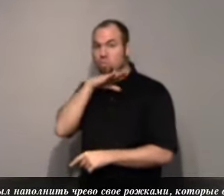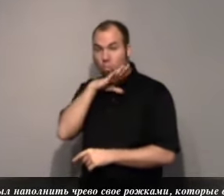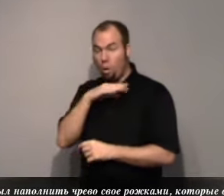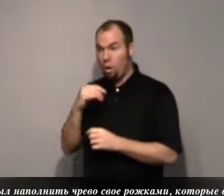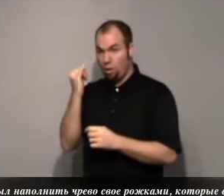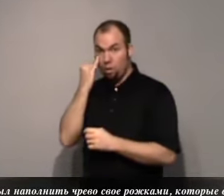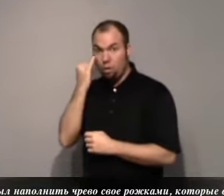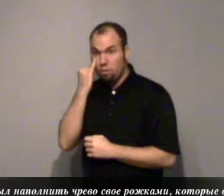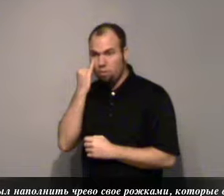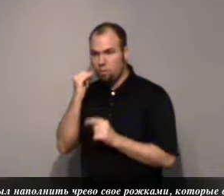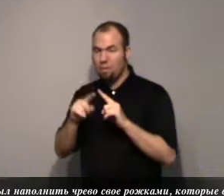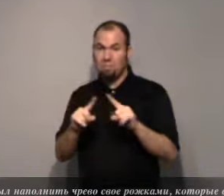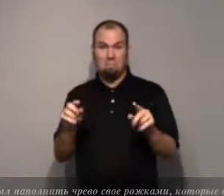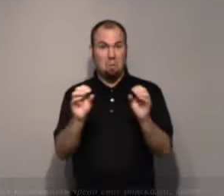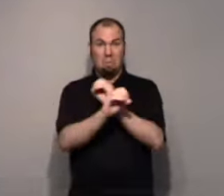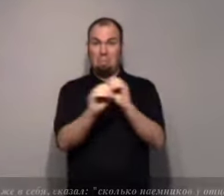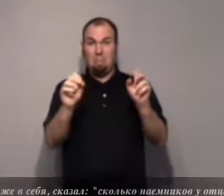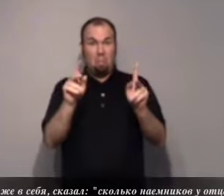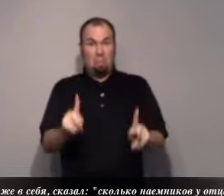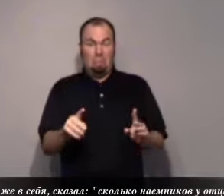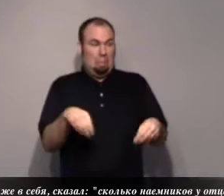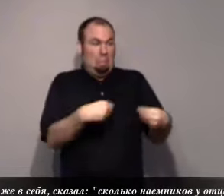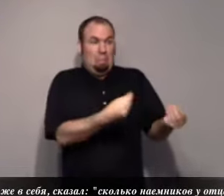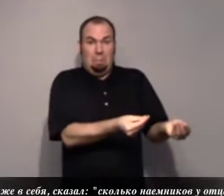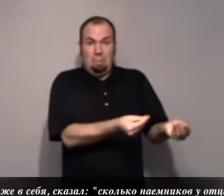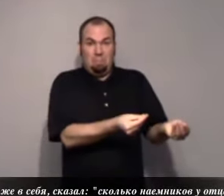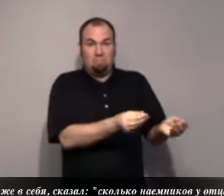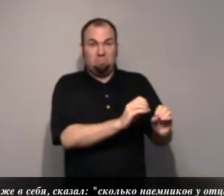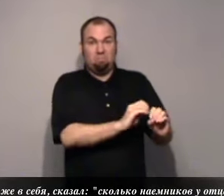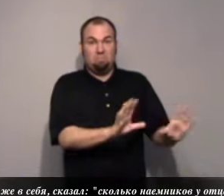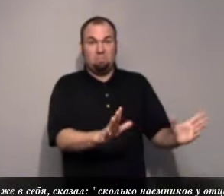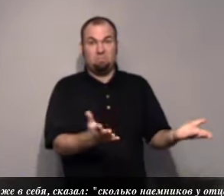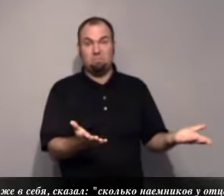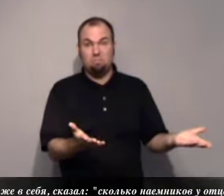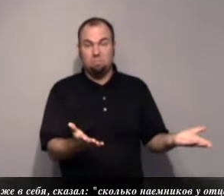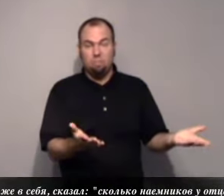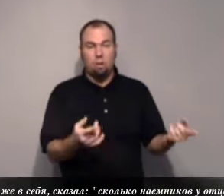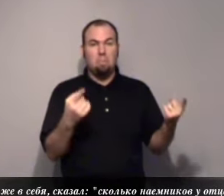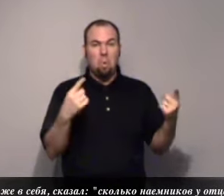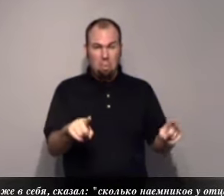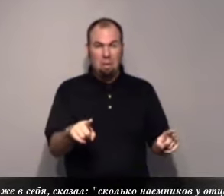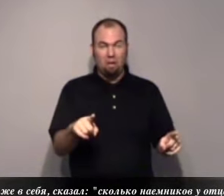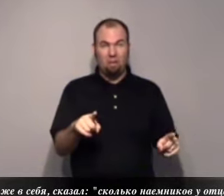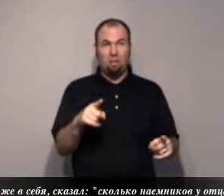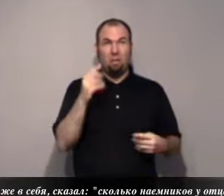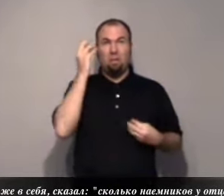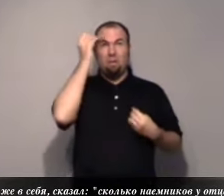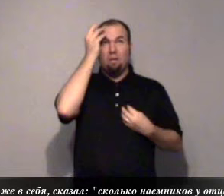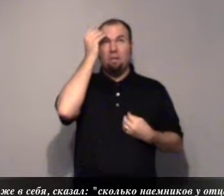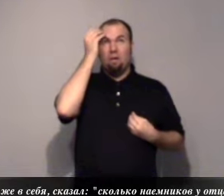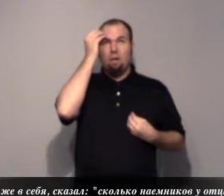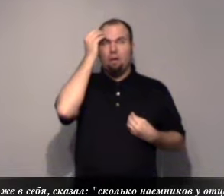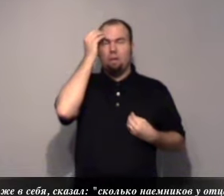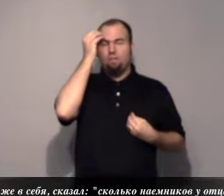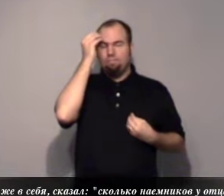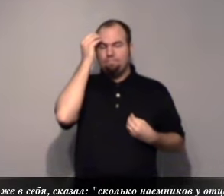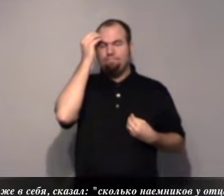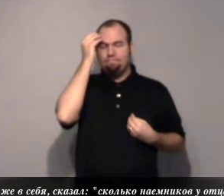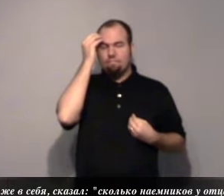gave him anything. But when he came to himself, he said, How many of my